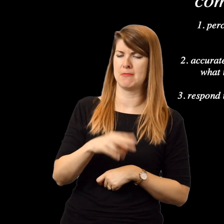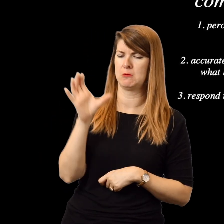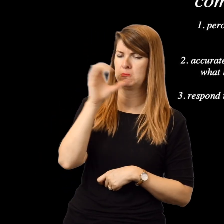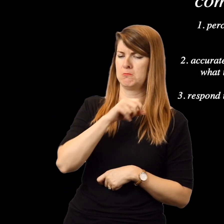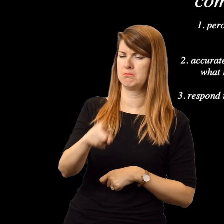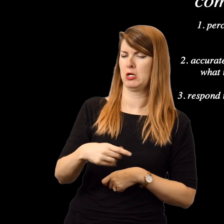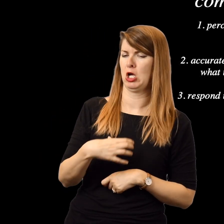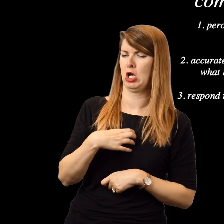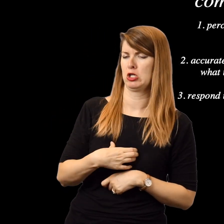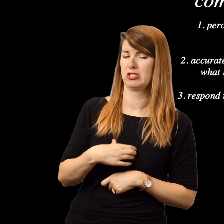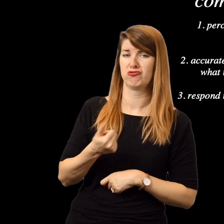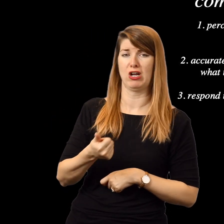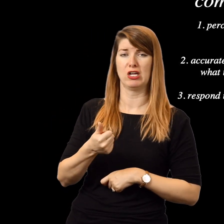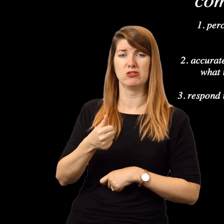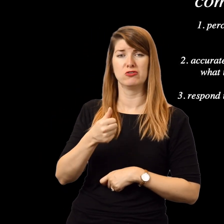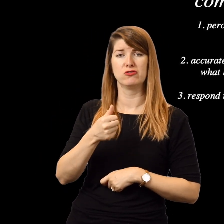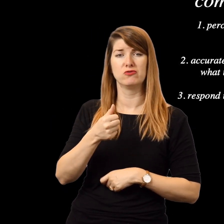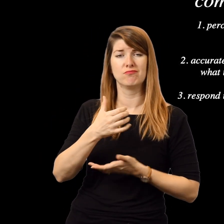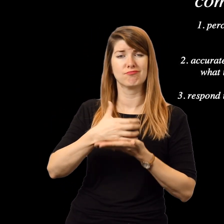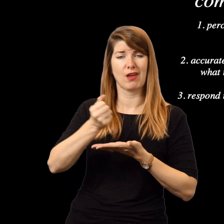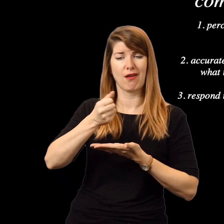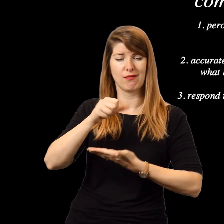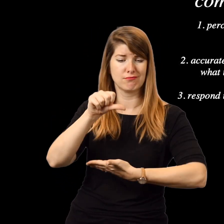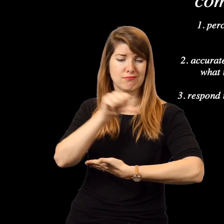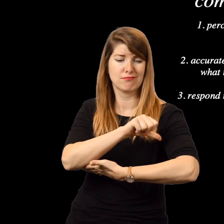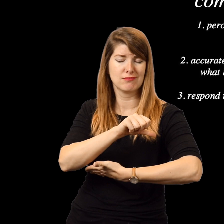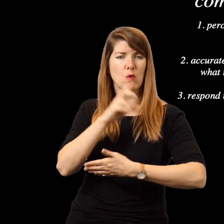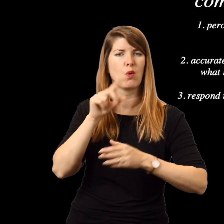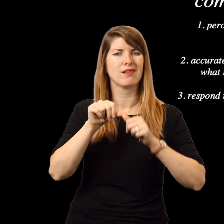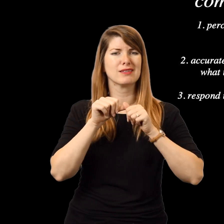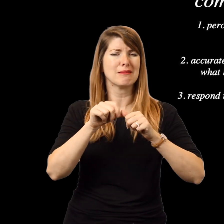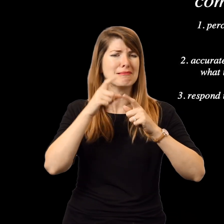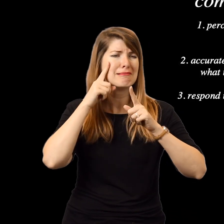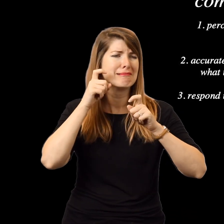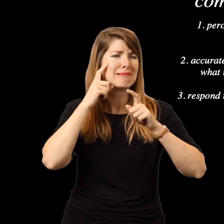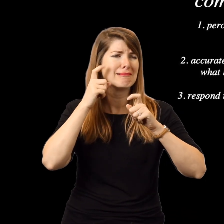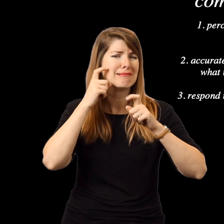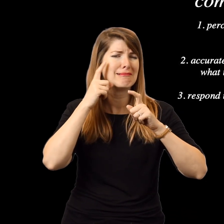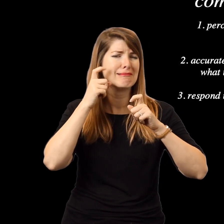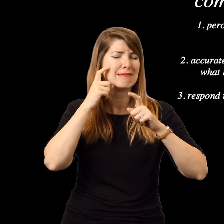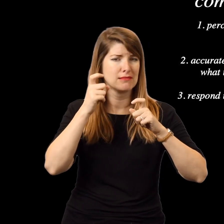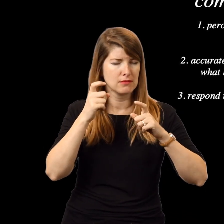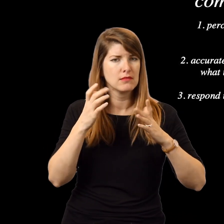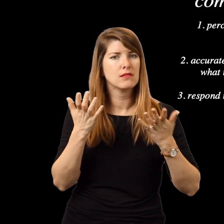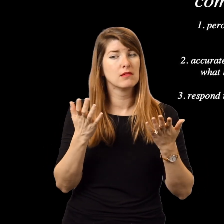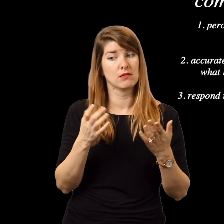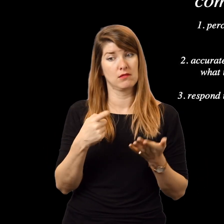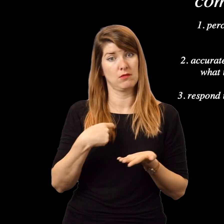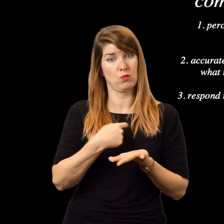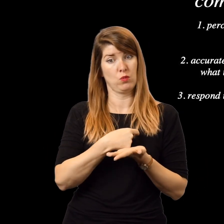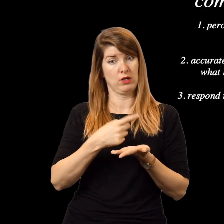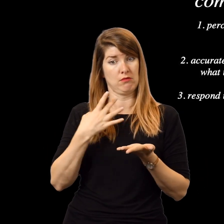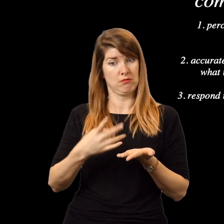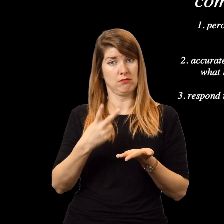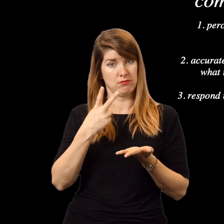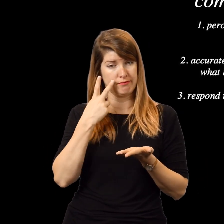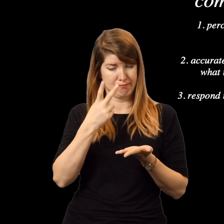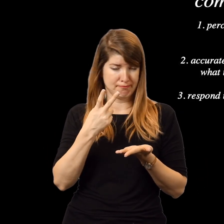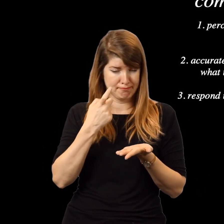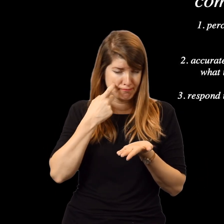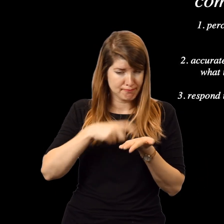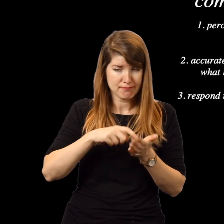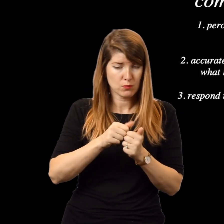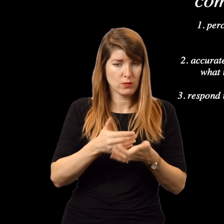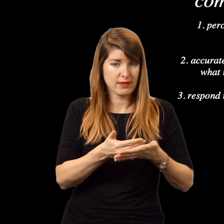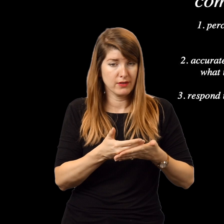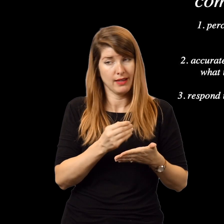that they're hungry and you try and feed them, they're going to remain in distress. What we see with infants